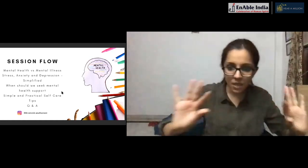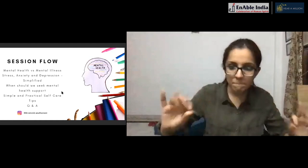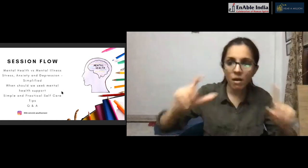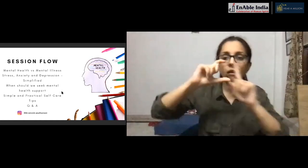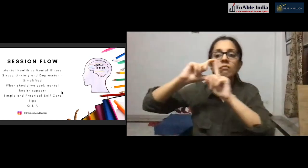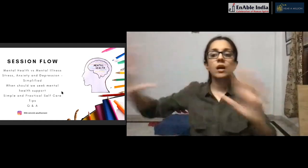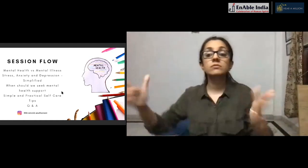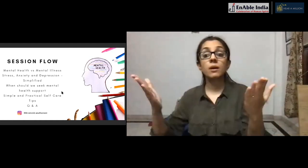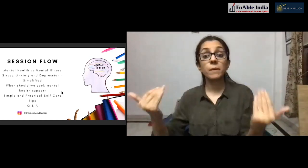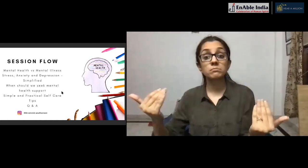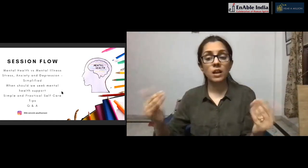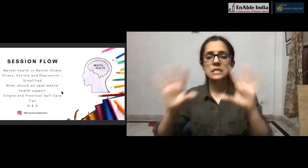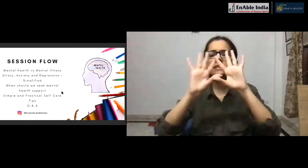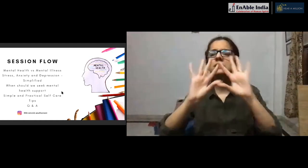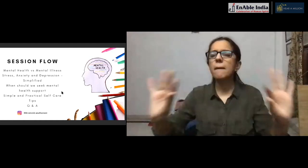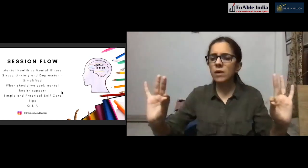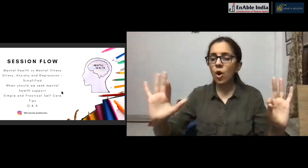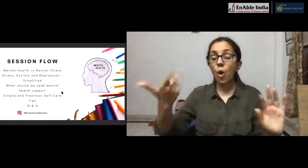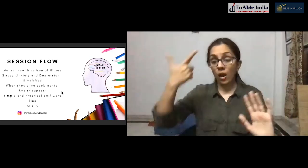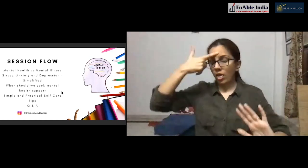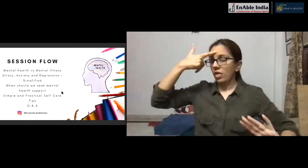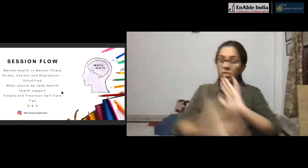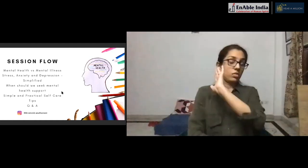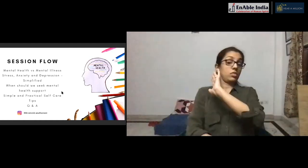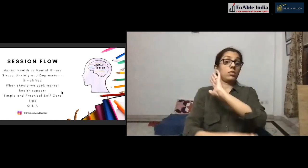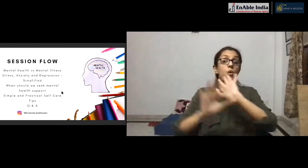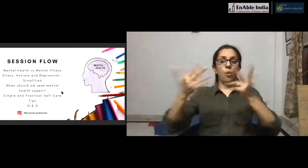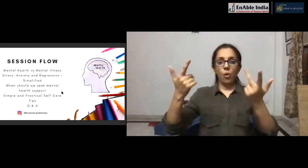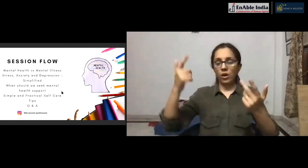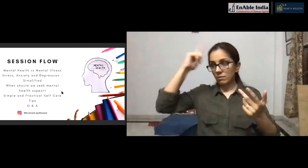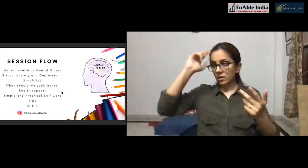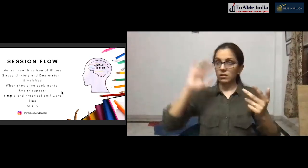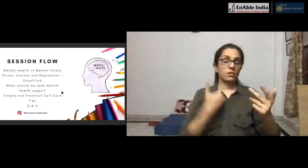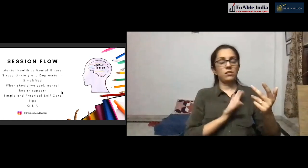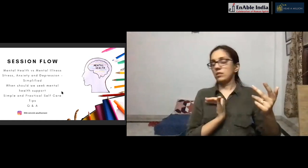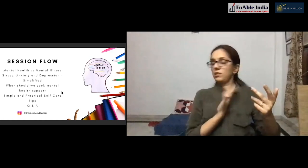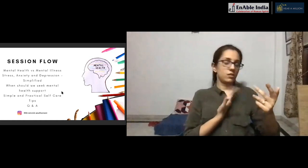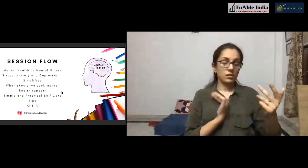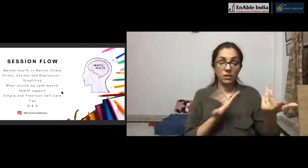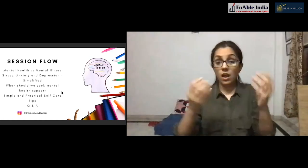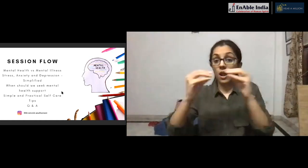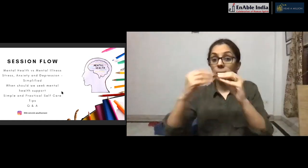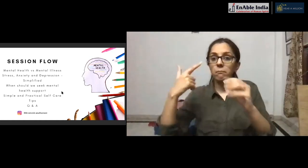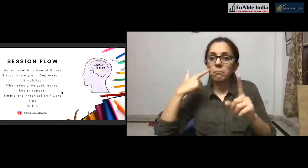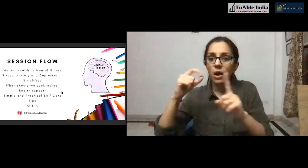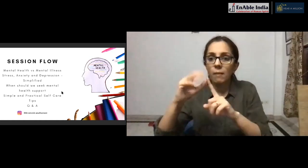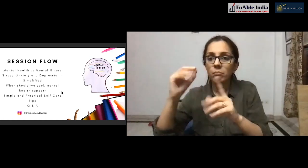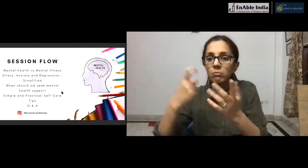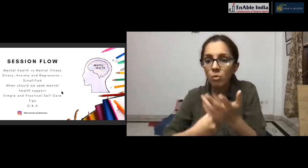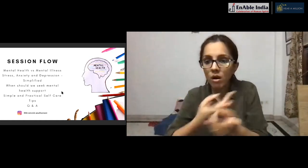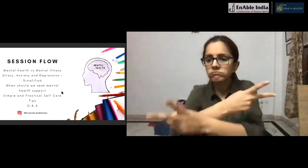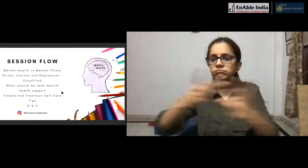have extreme condition like clinical depression or schizophrenia or a bipolar condition, which is extreme.